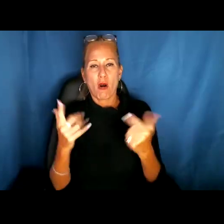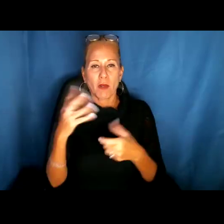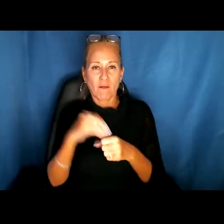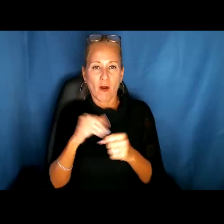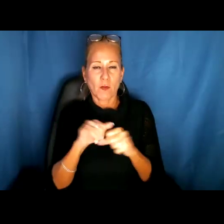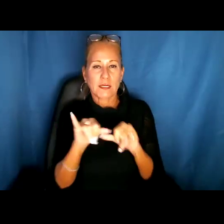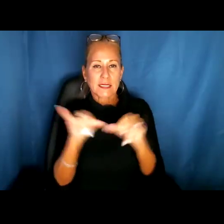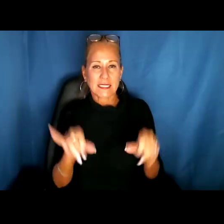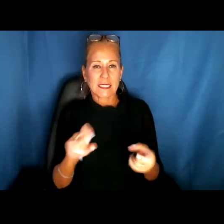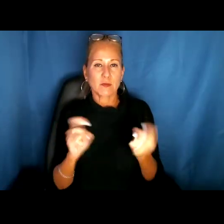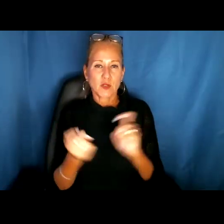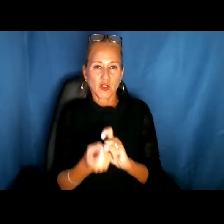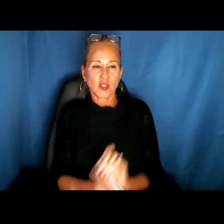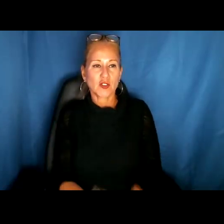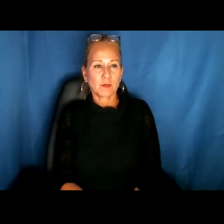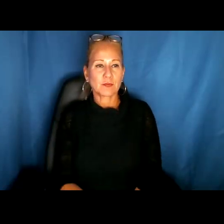slide.